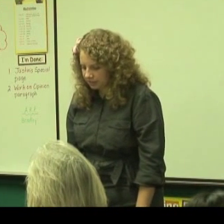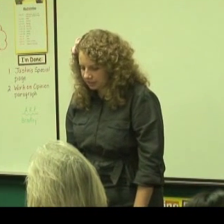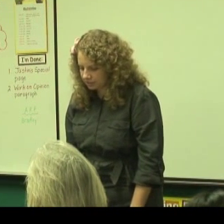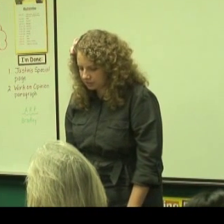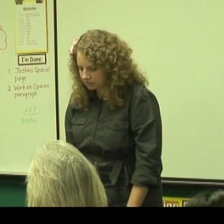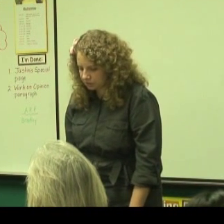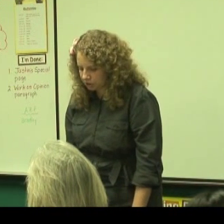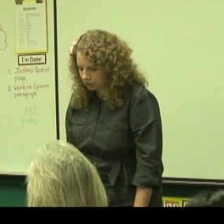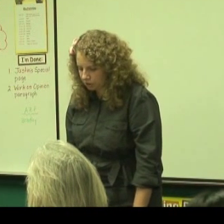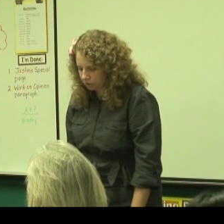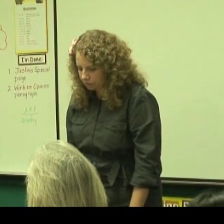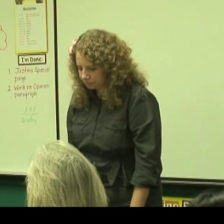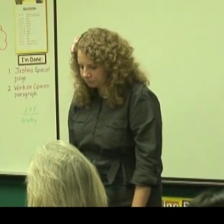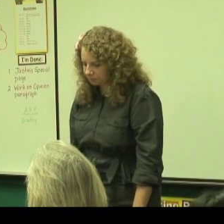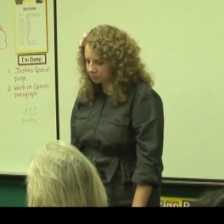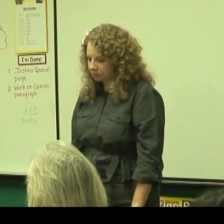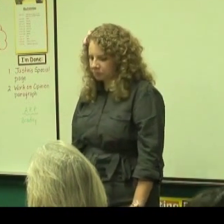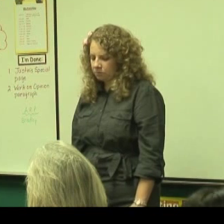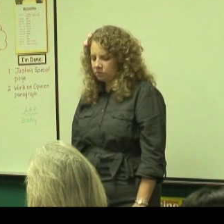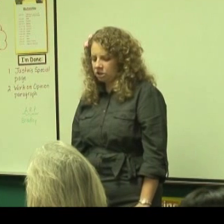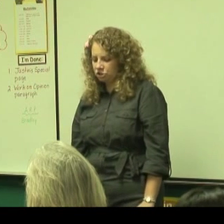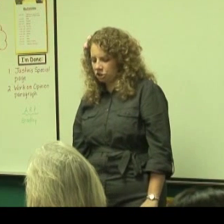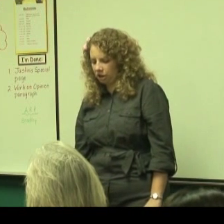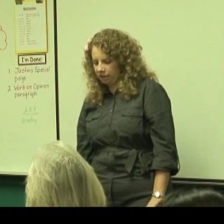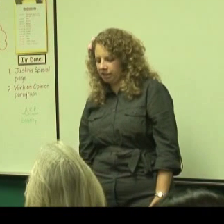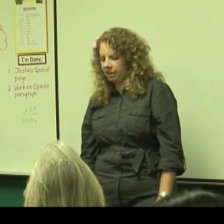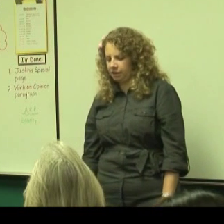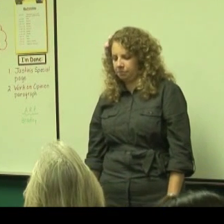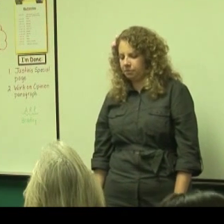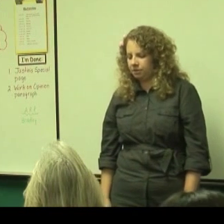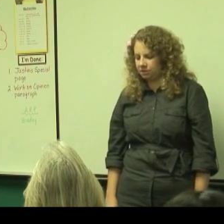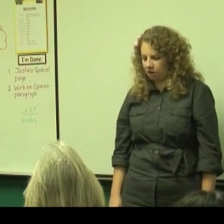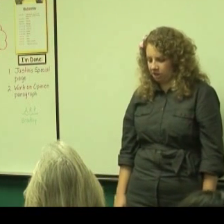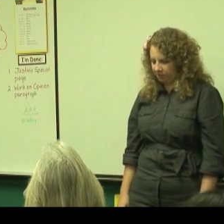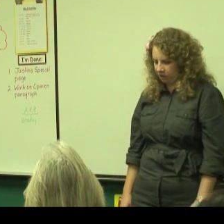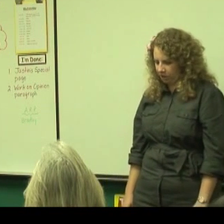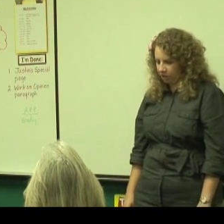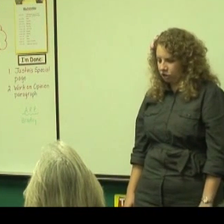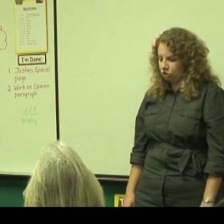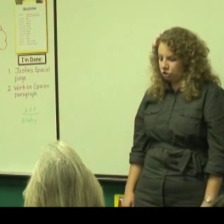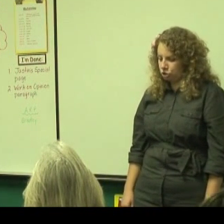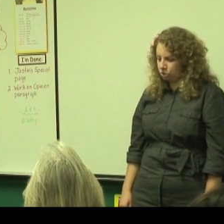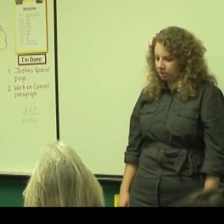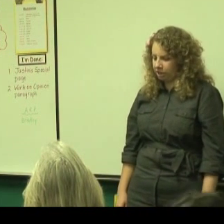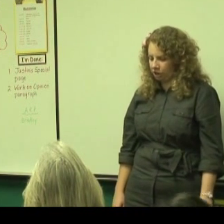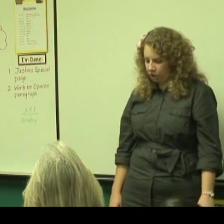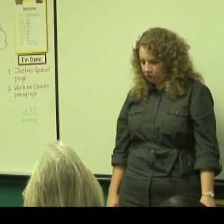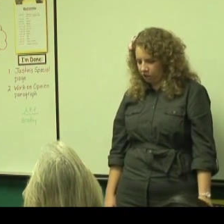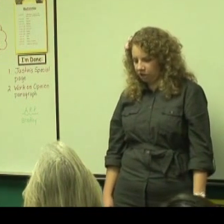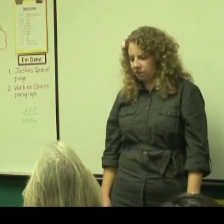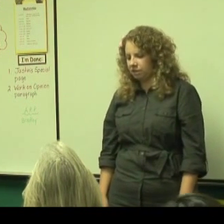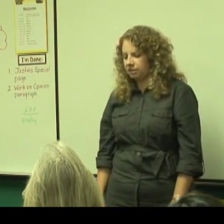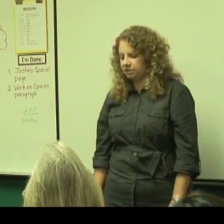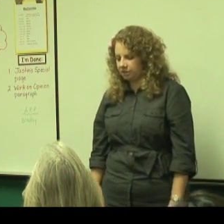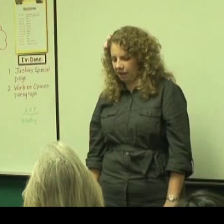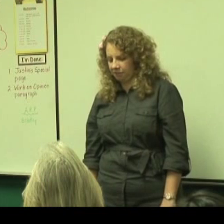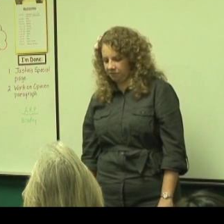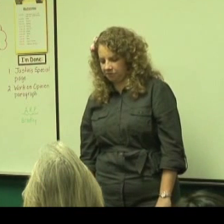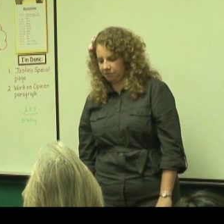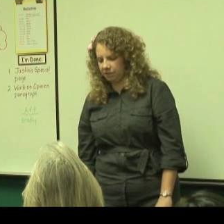6. So John, him, is hard of hearing. Judy, her, is deaf. He